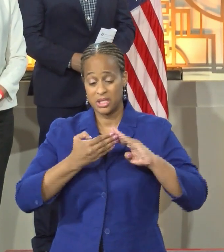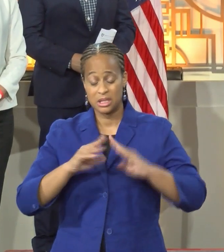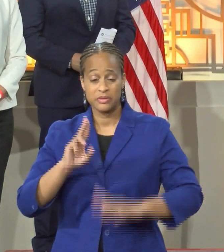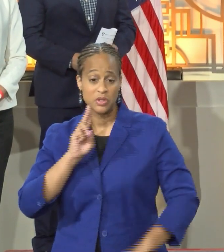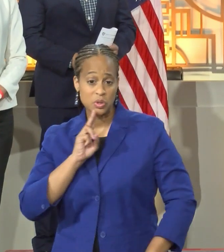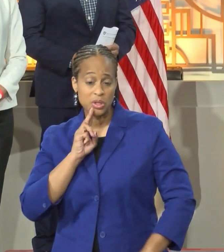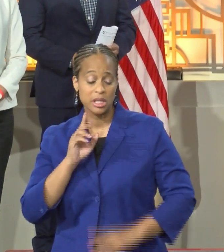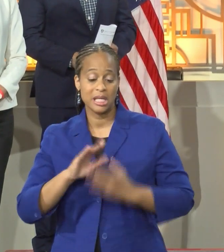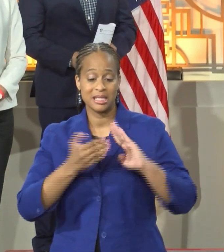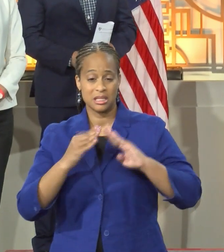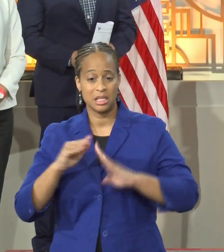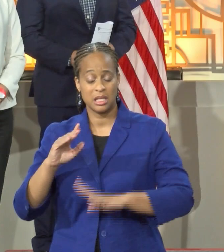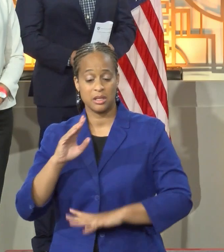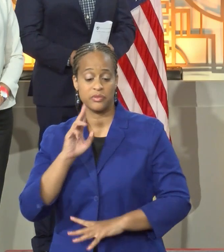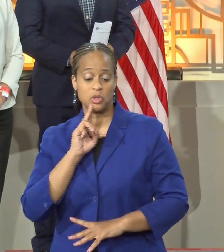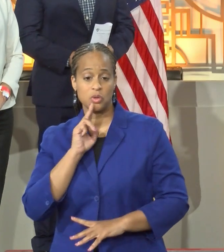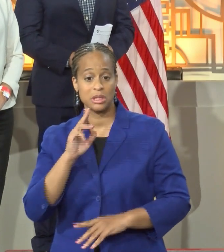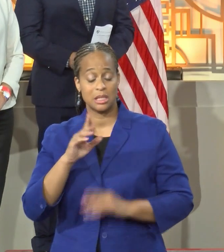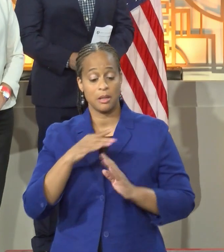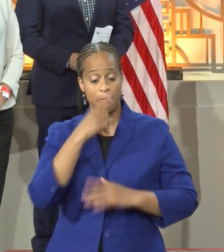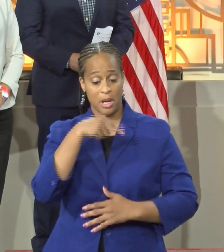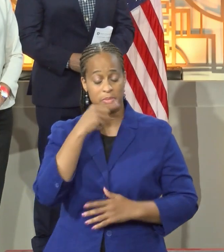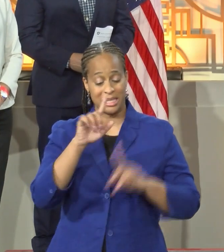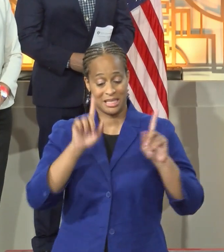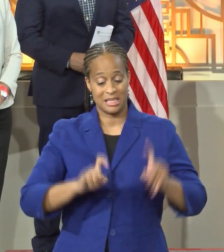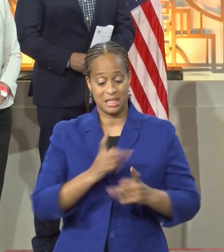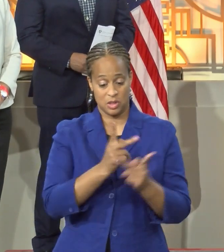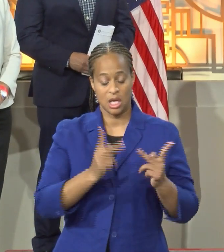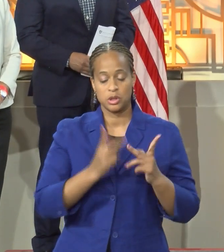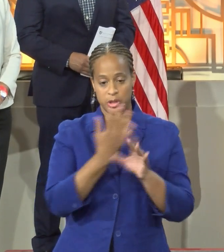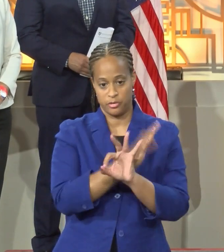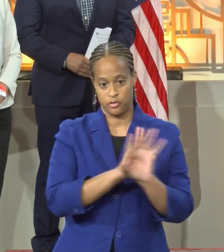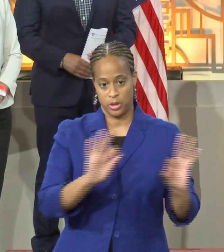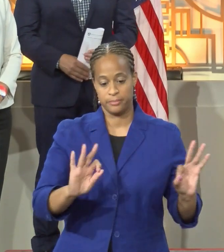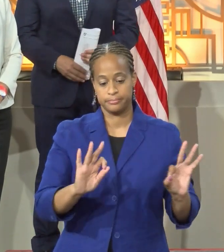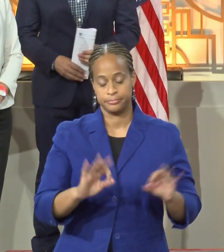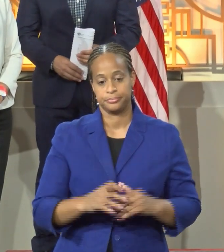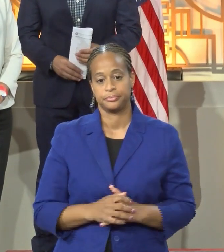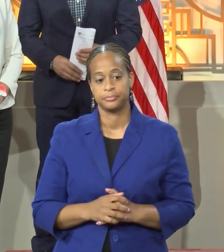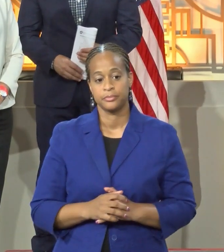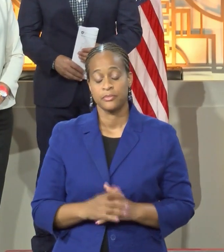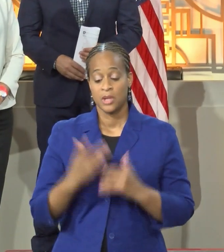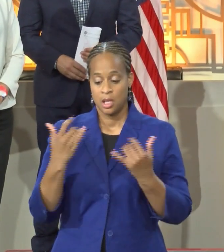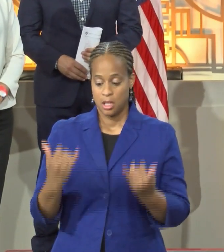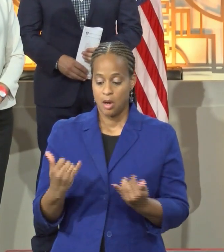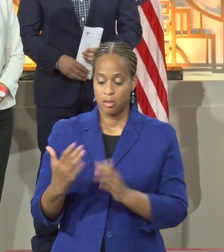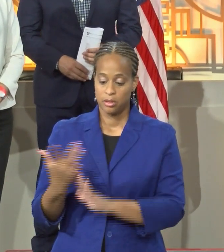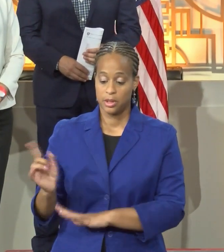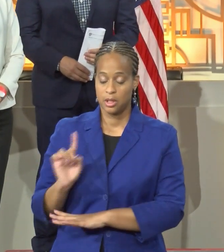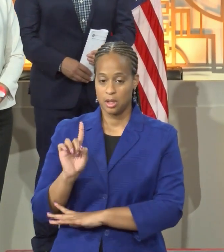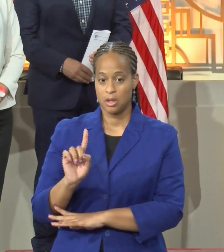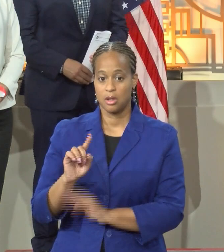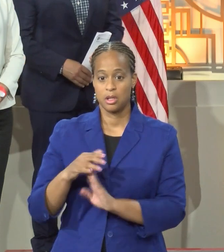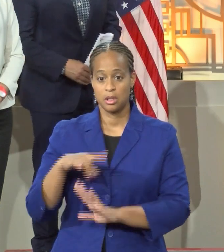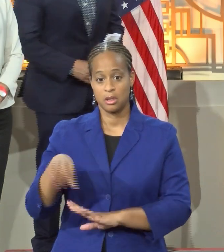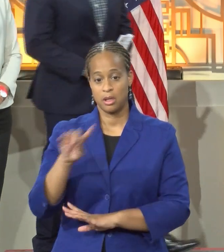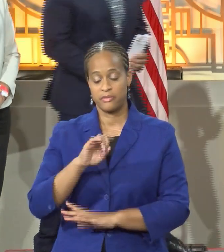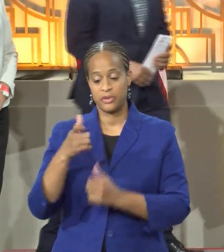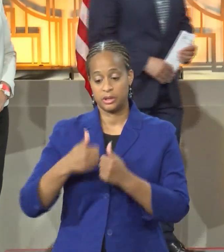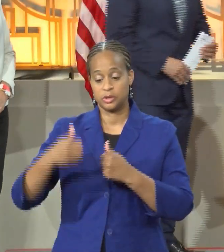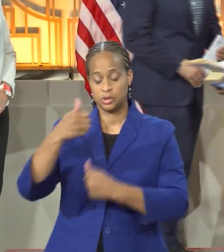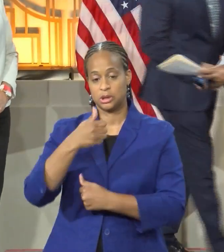Houston, and the city of Houston public testing sites, those sites are free. Let me call on now Chief Pena with the Houston Fire